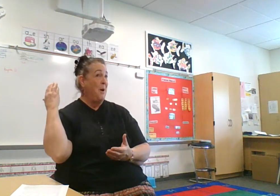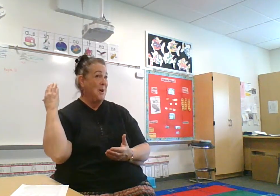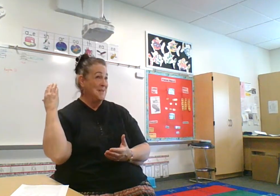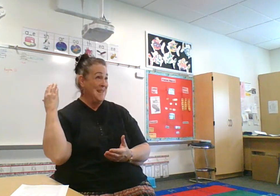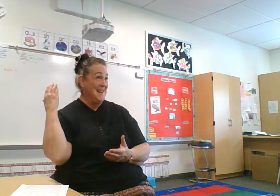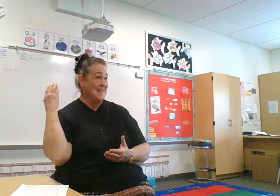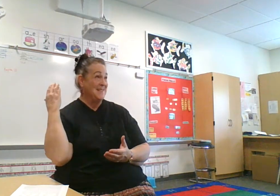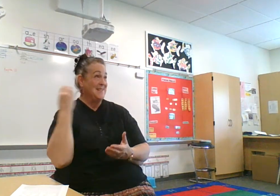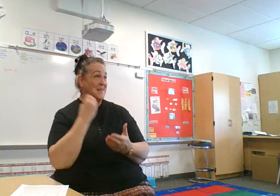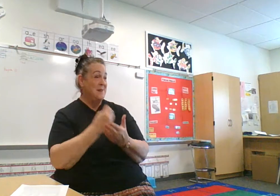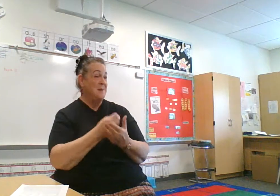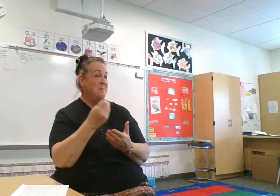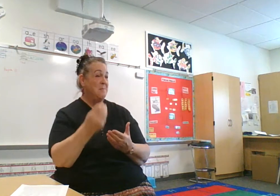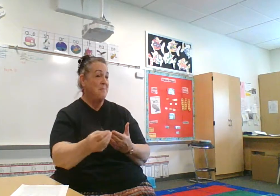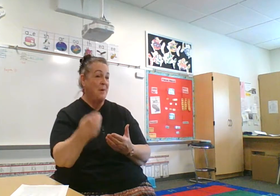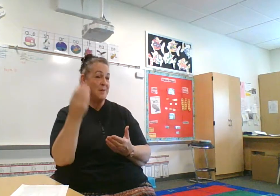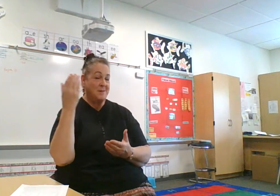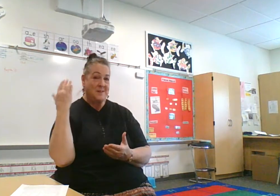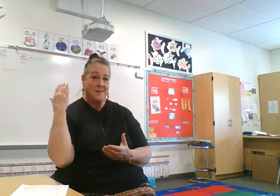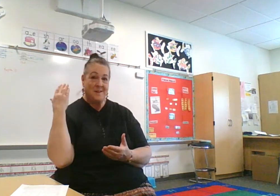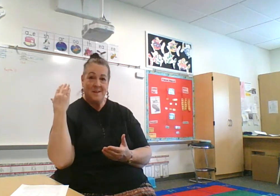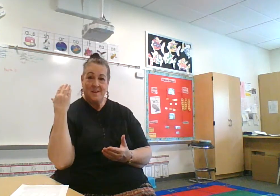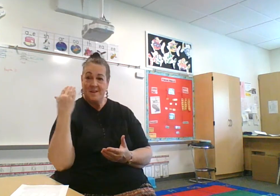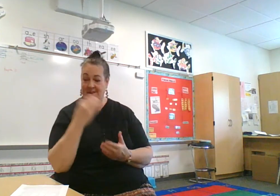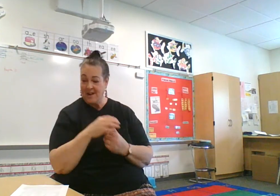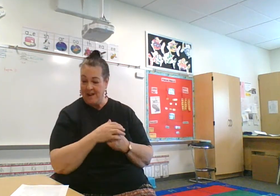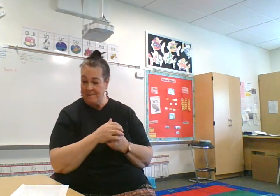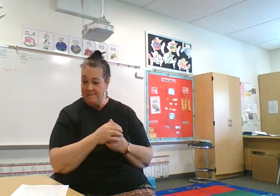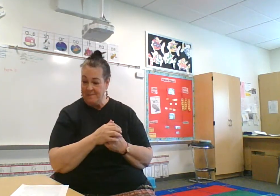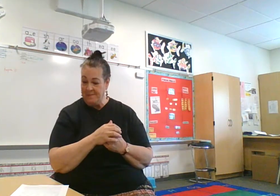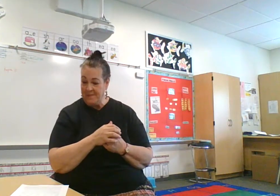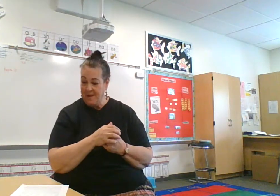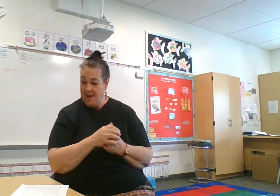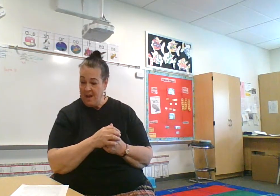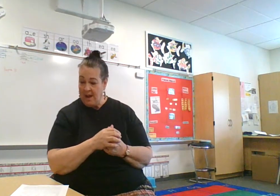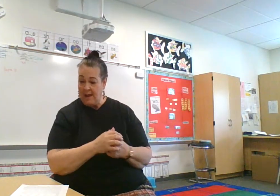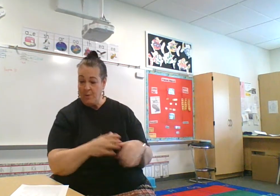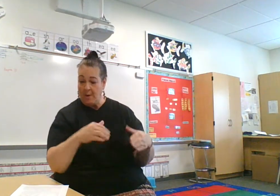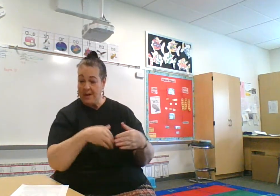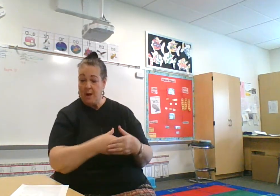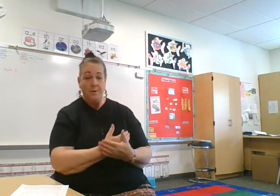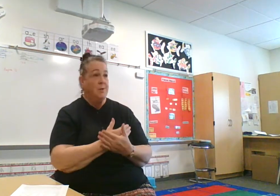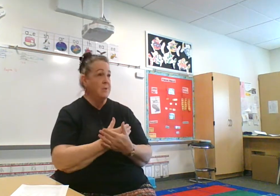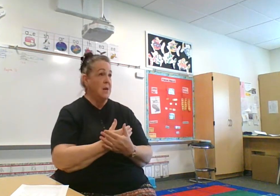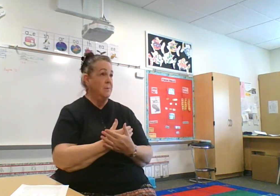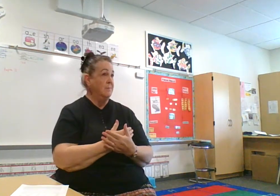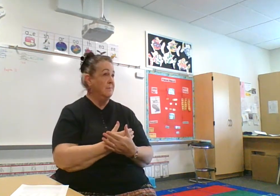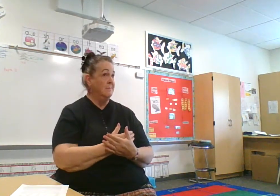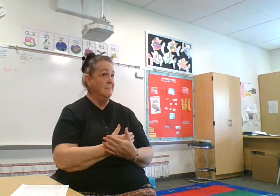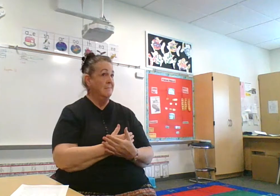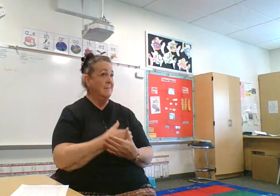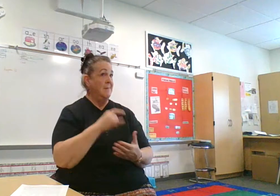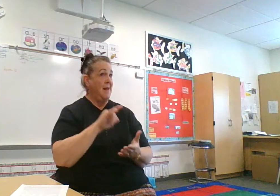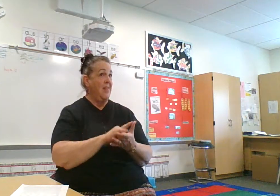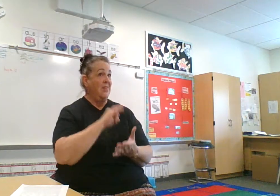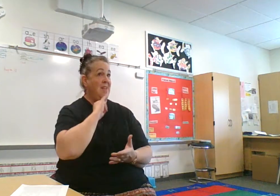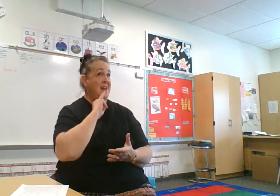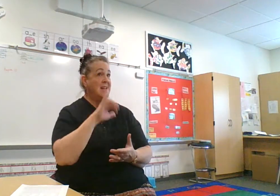bought, yes, bought. Okay. And you already know new, so that is